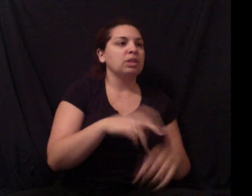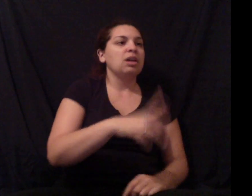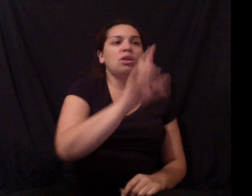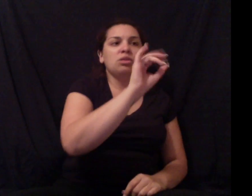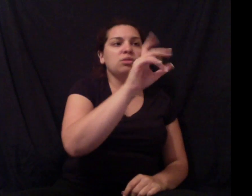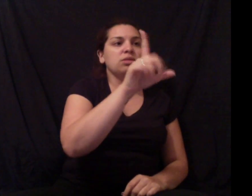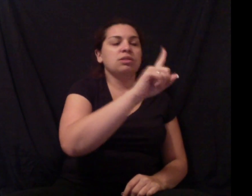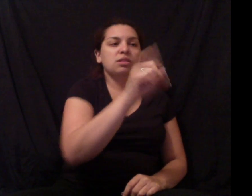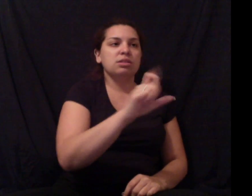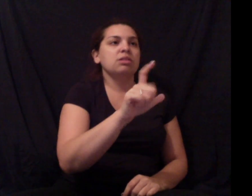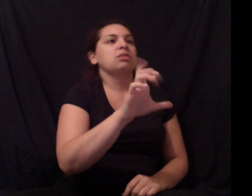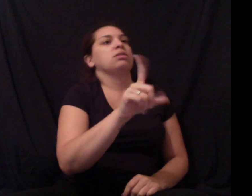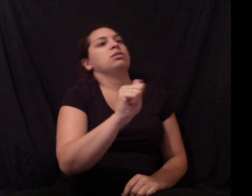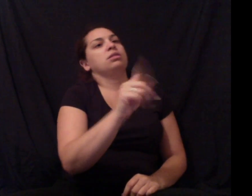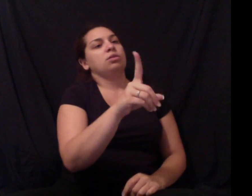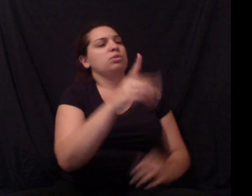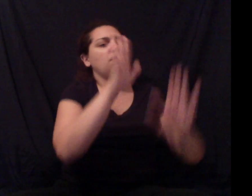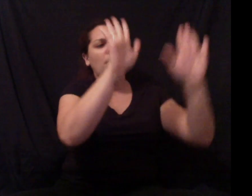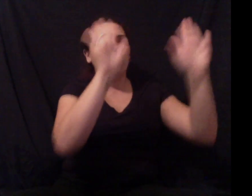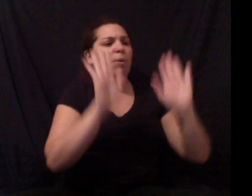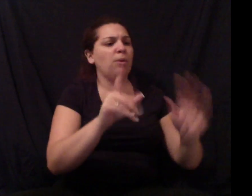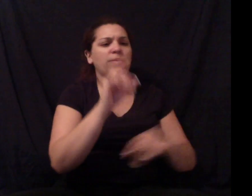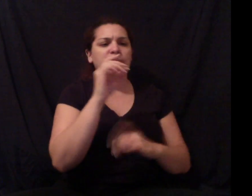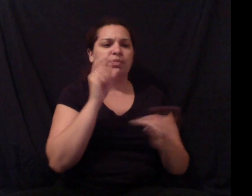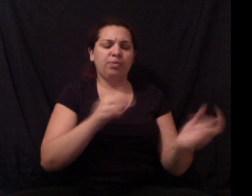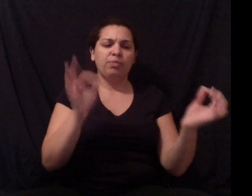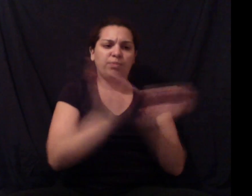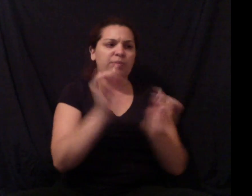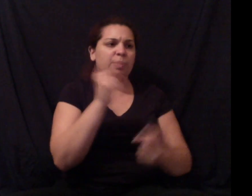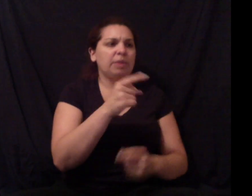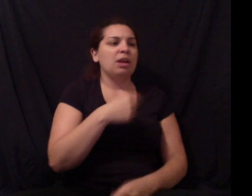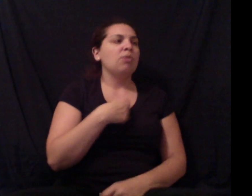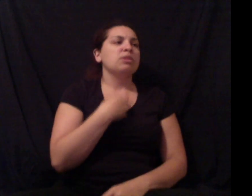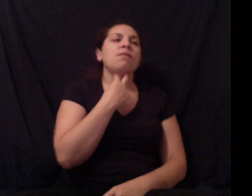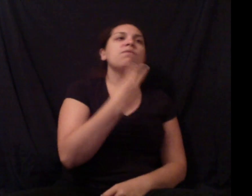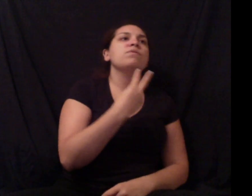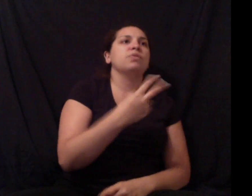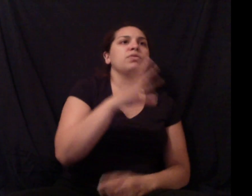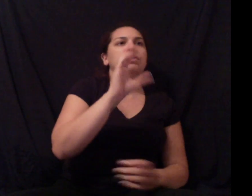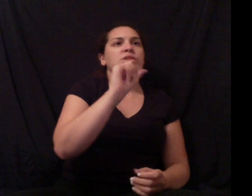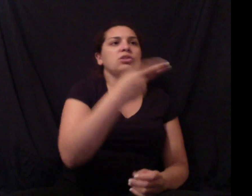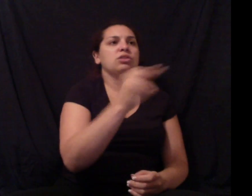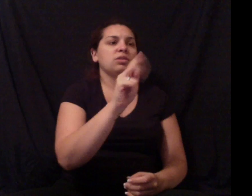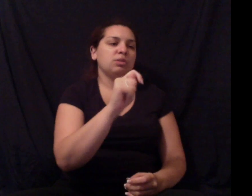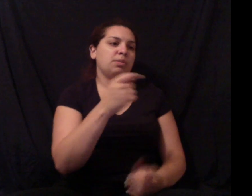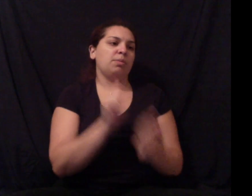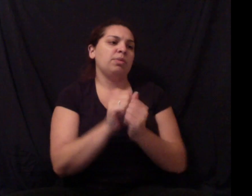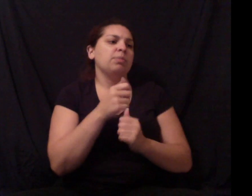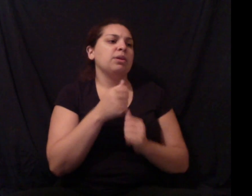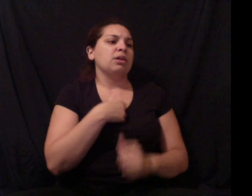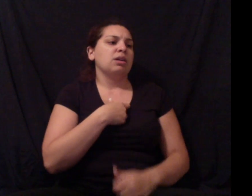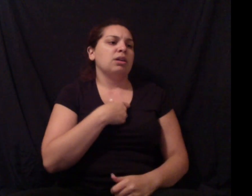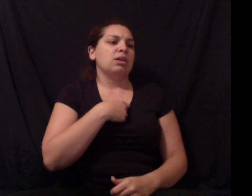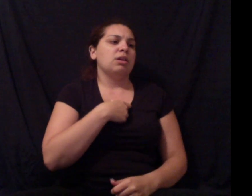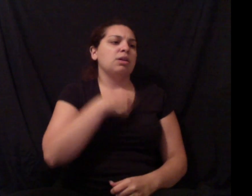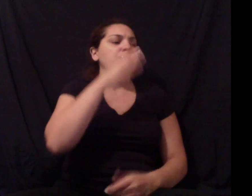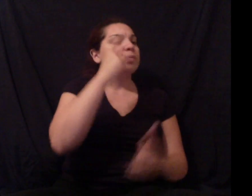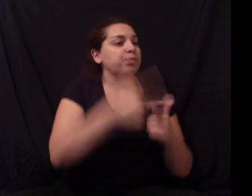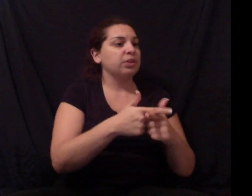just seemed like the perfect place. And I think it was that evening I was on voice chat with my brother and some friends, and we were playing some games at the time.